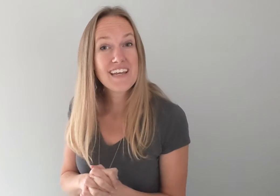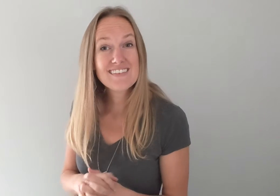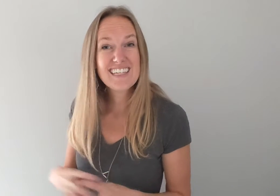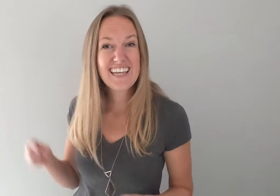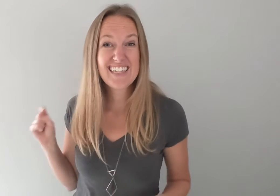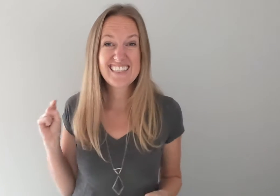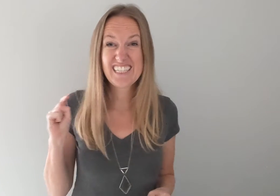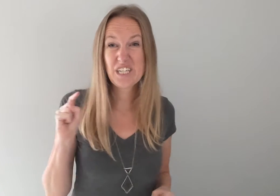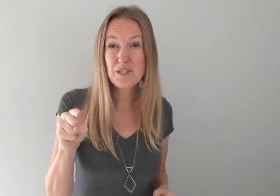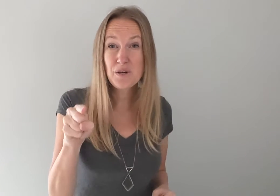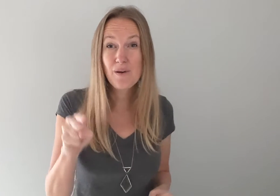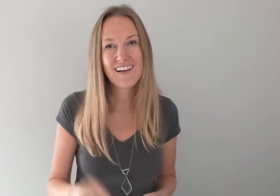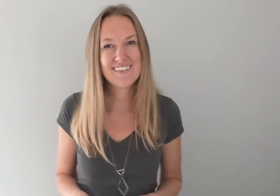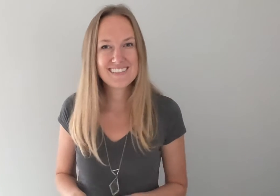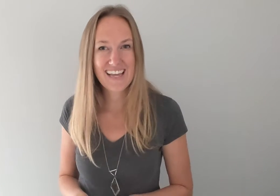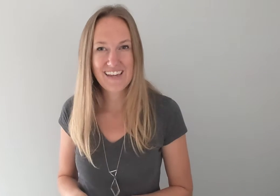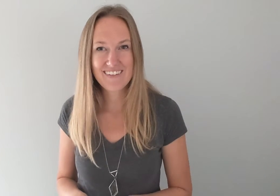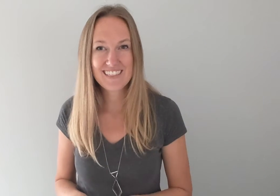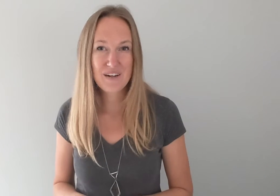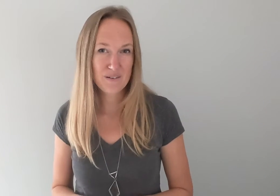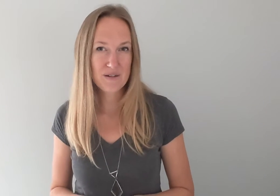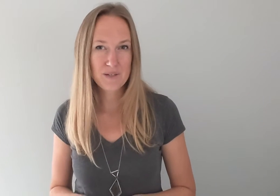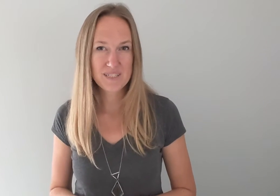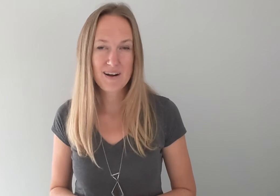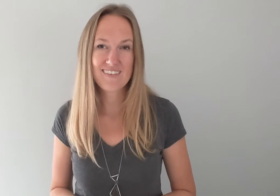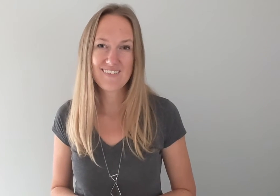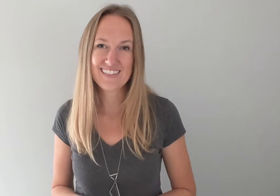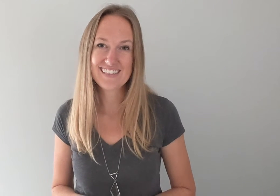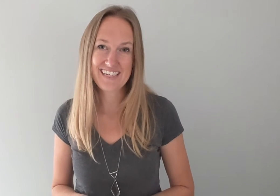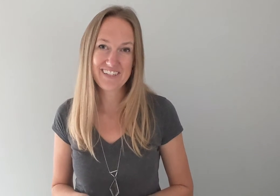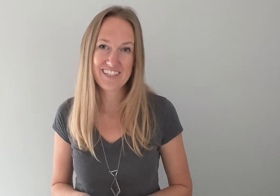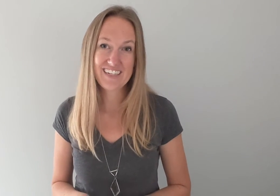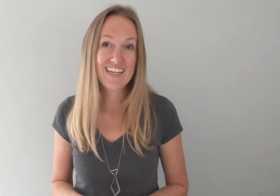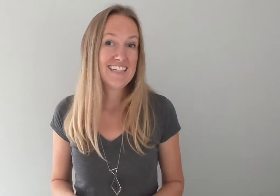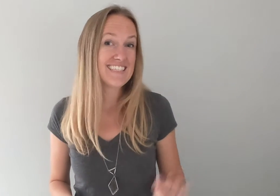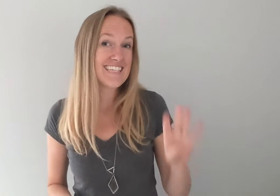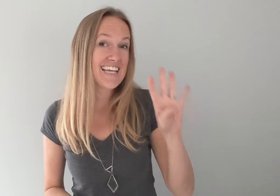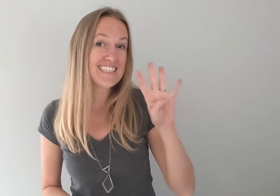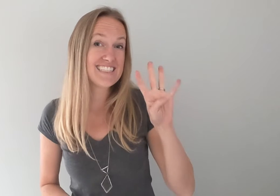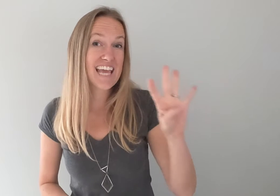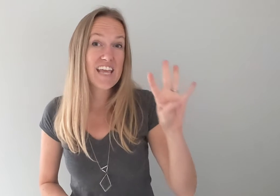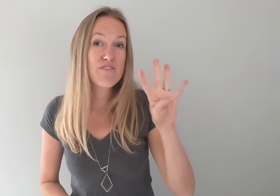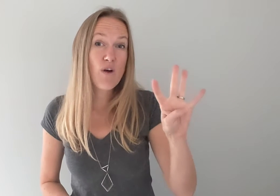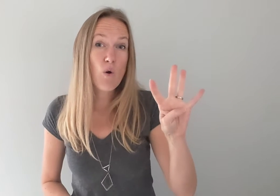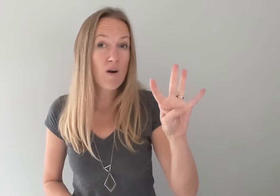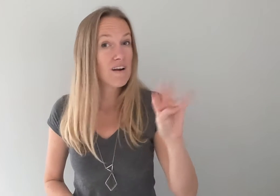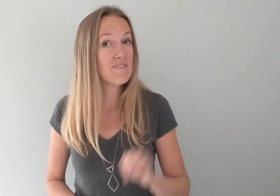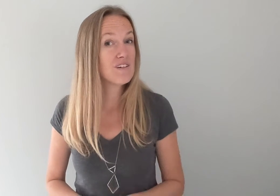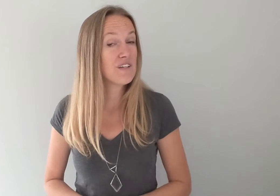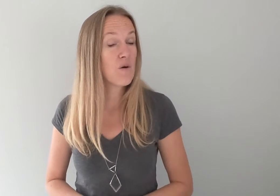channel dedicated to teaching you how to use sign language in order to worship our Lord and Savior. Today is day 4 of learning